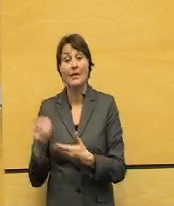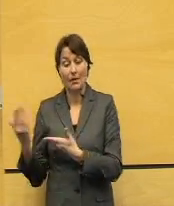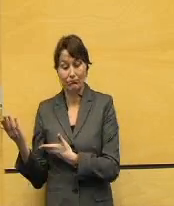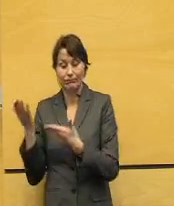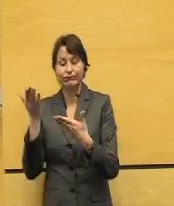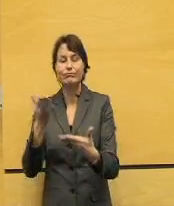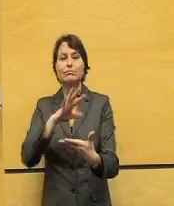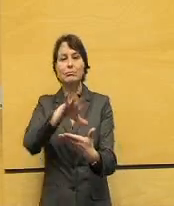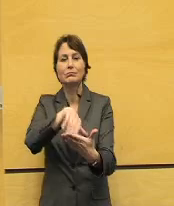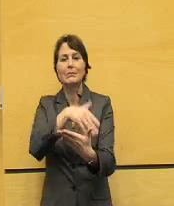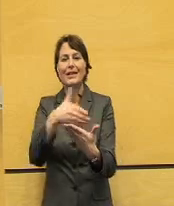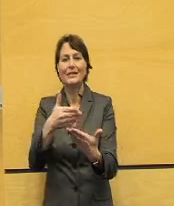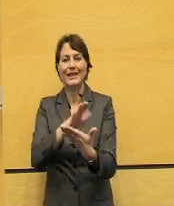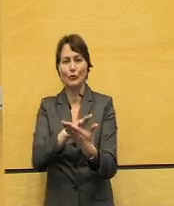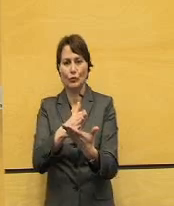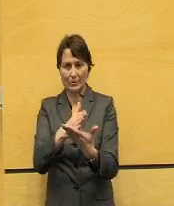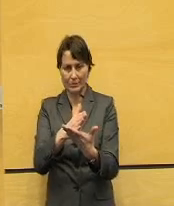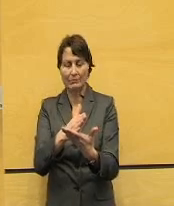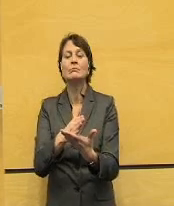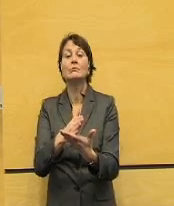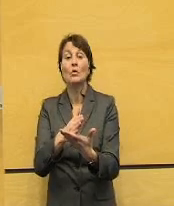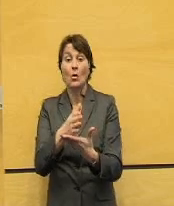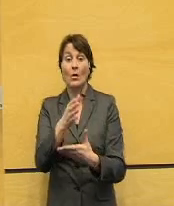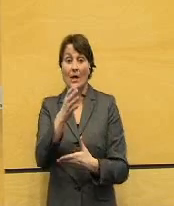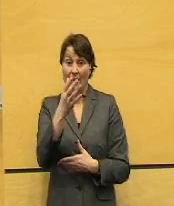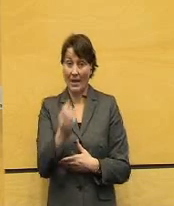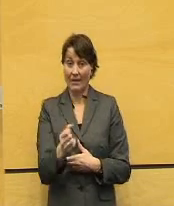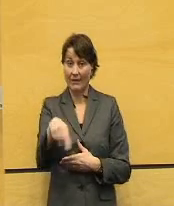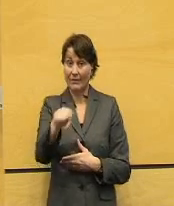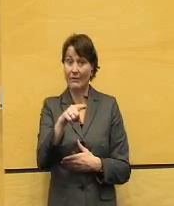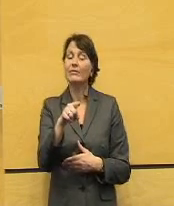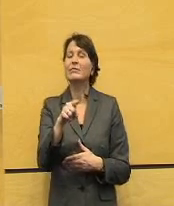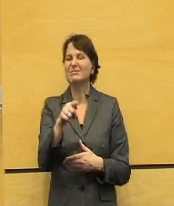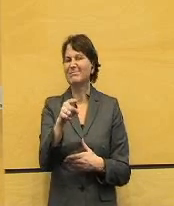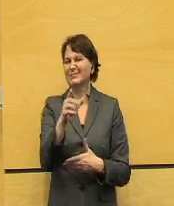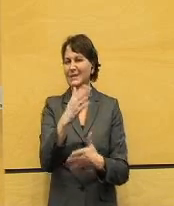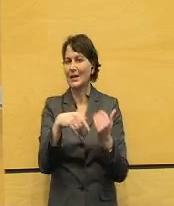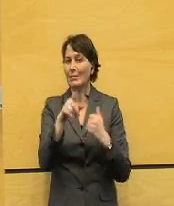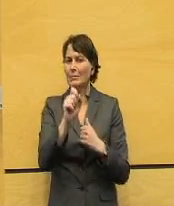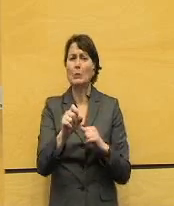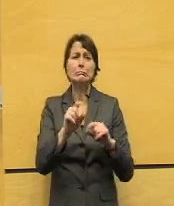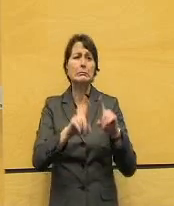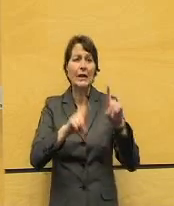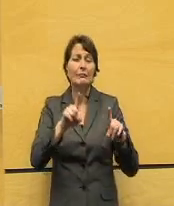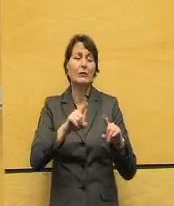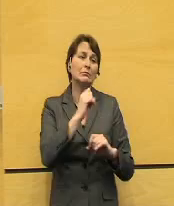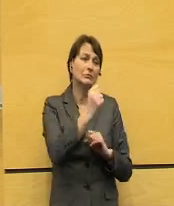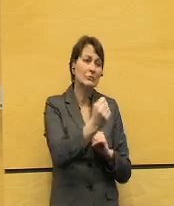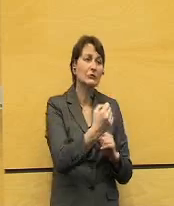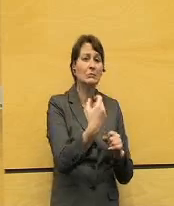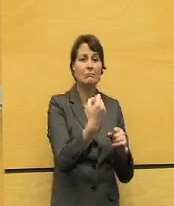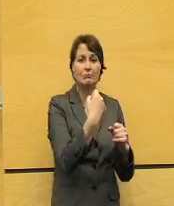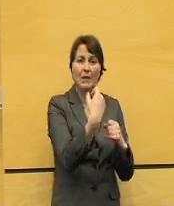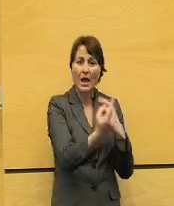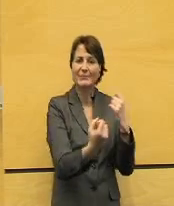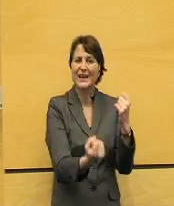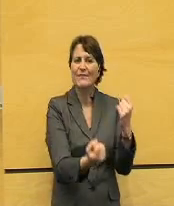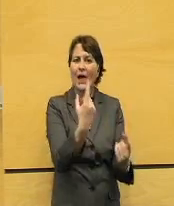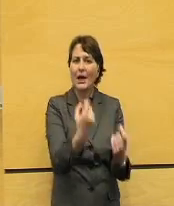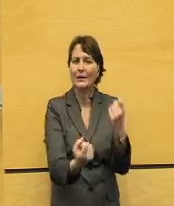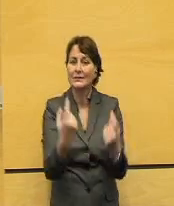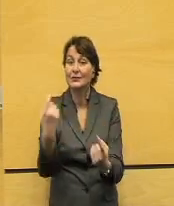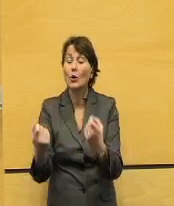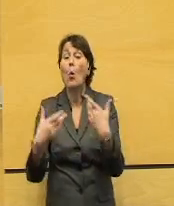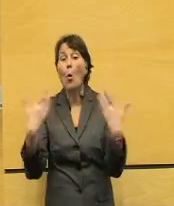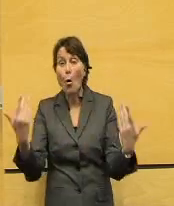interpretation for persons with disability at various functions as well as locating person assistance